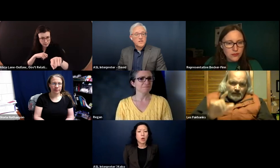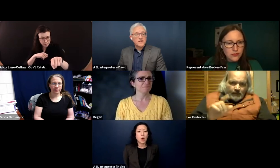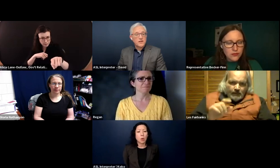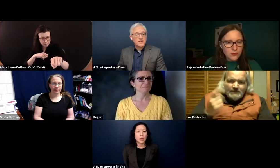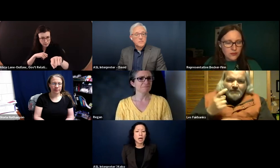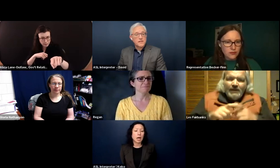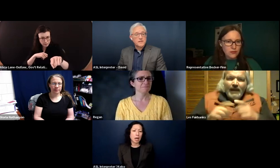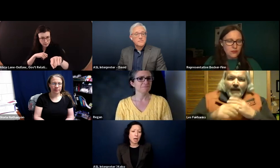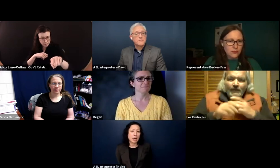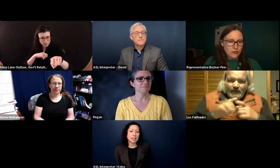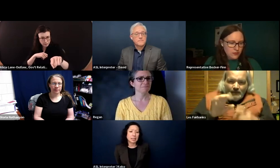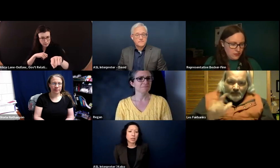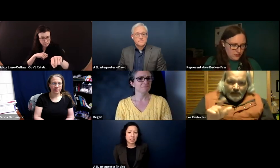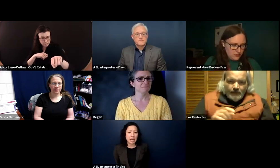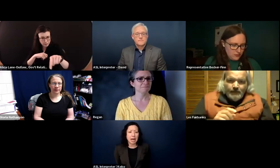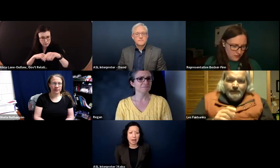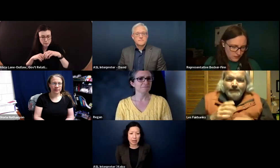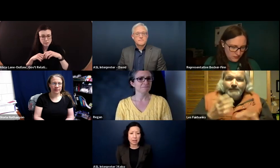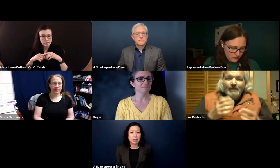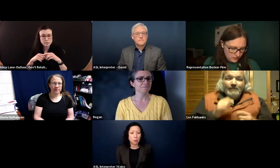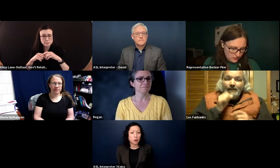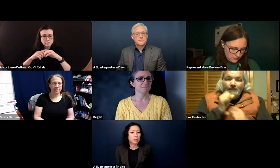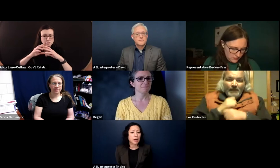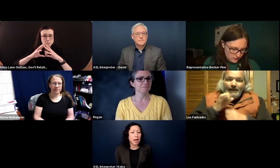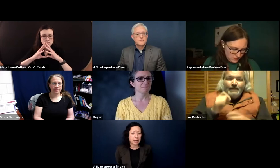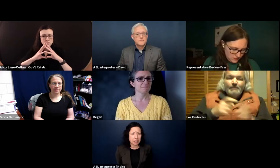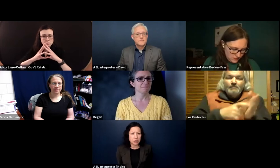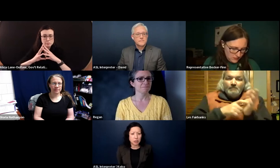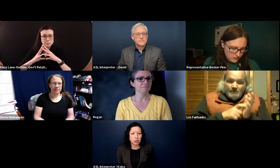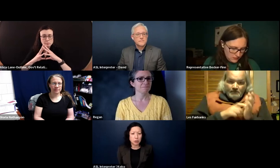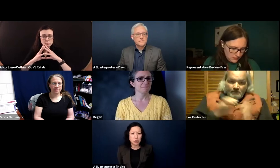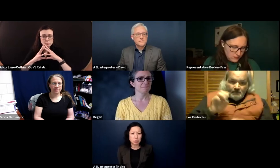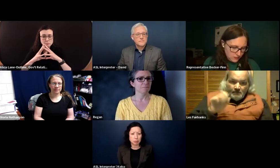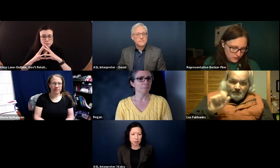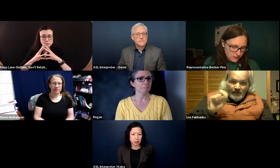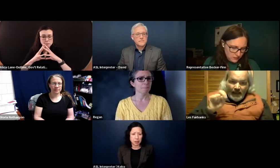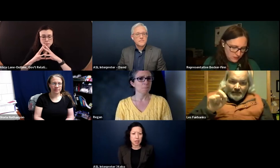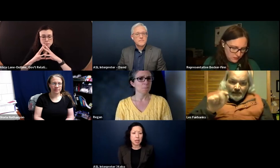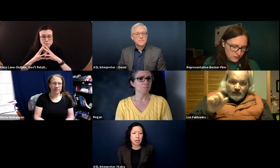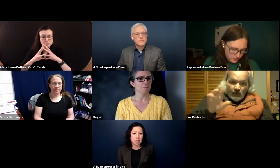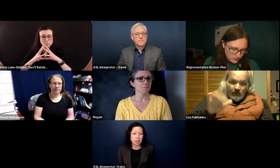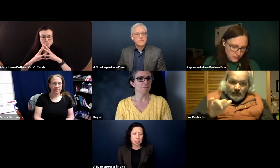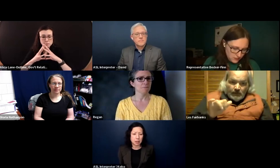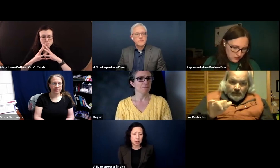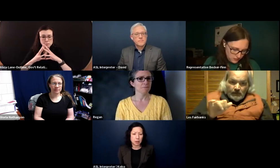Or did you need to clarify something? I did want to add, I'm wondering about adding to the bill.